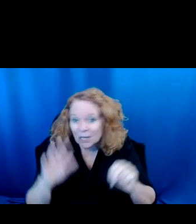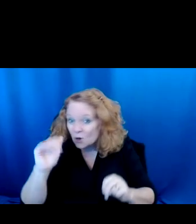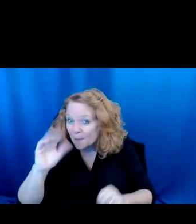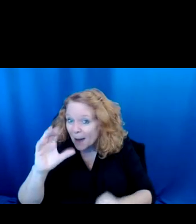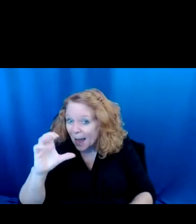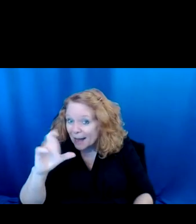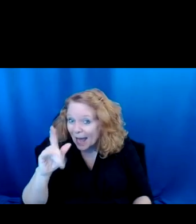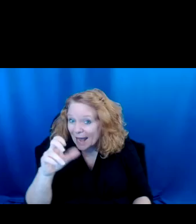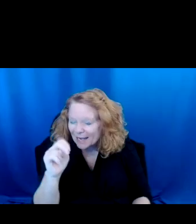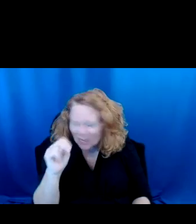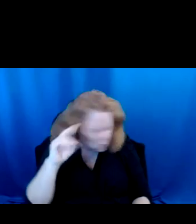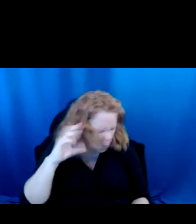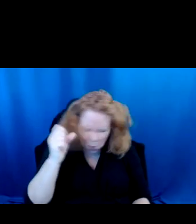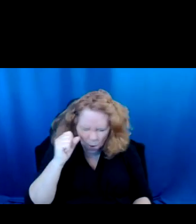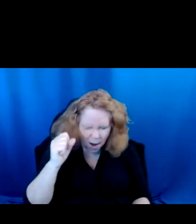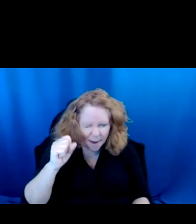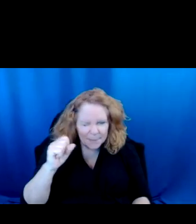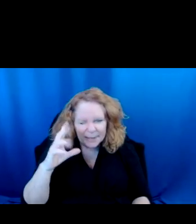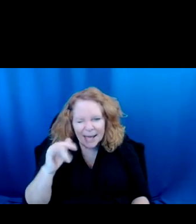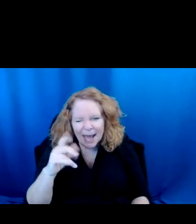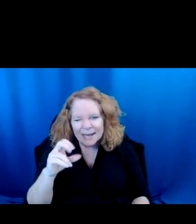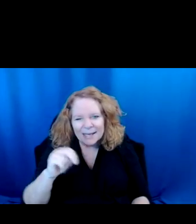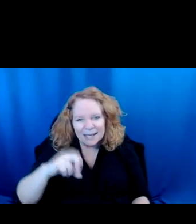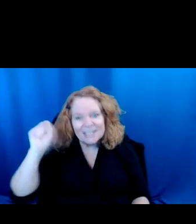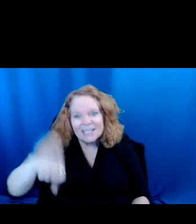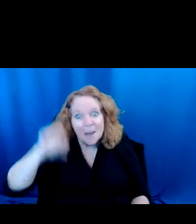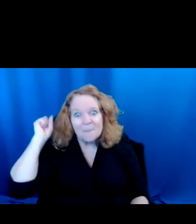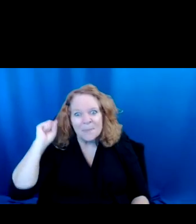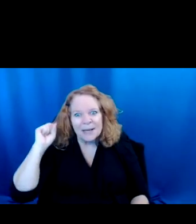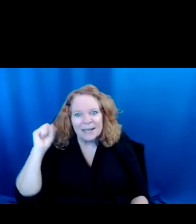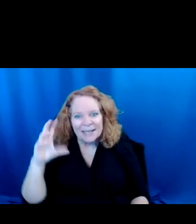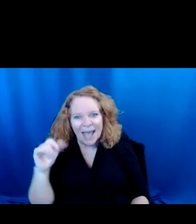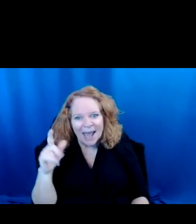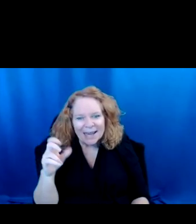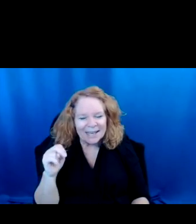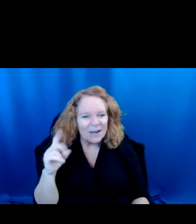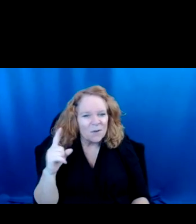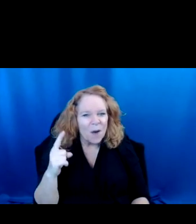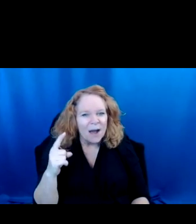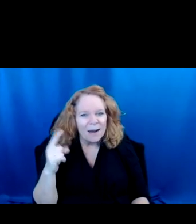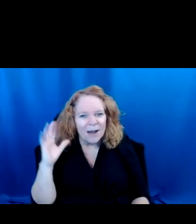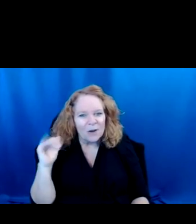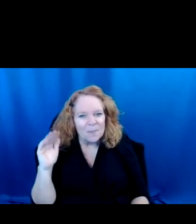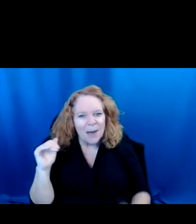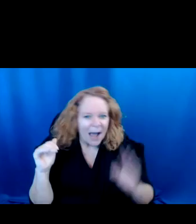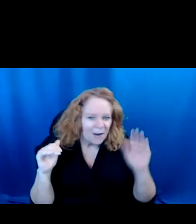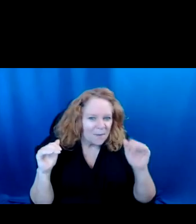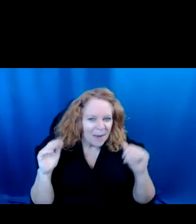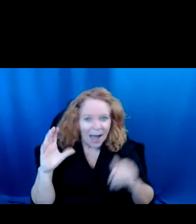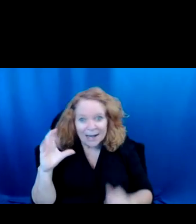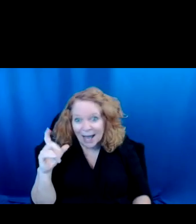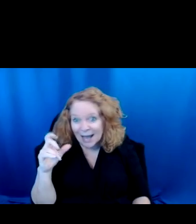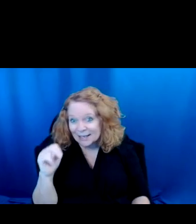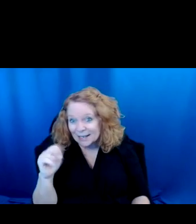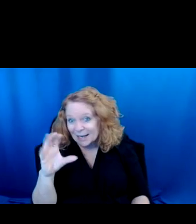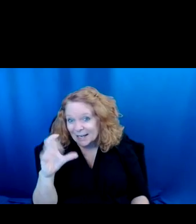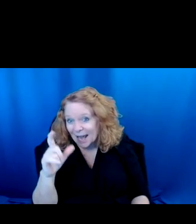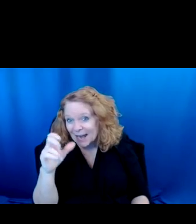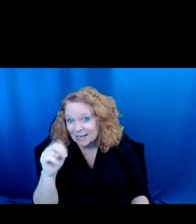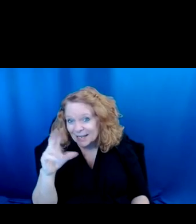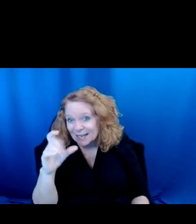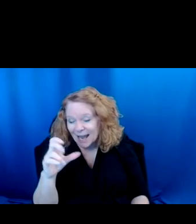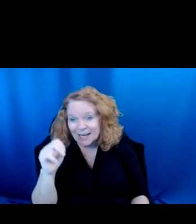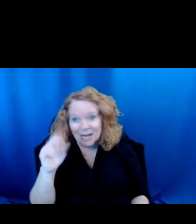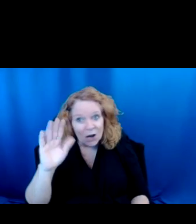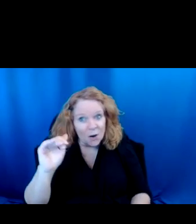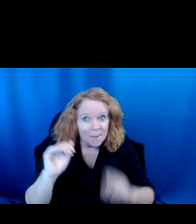Caden, Caden. Yeah, Caden. Yes, Caden. Oh, goodbye, goodbye, goodbye. Caden, Caden, Caden,